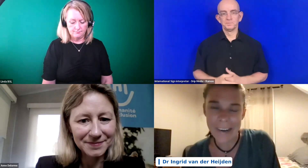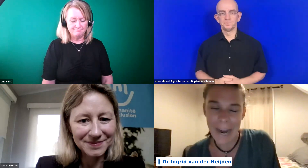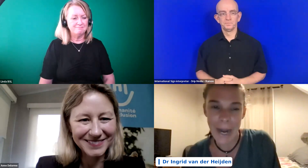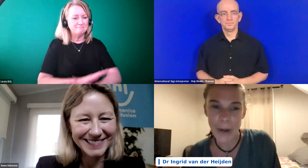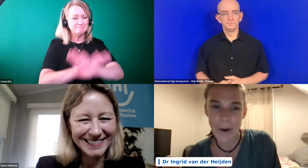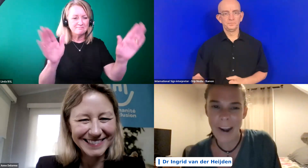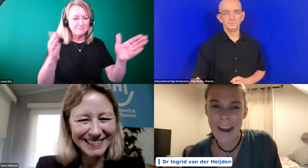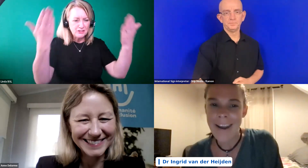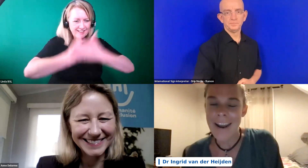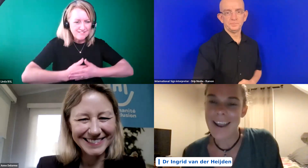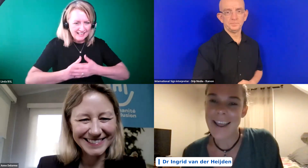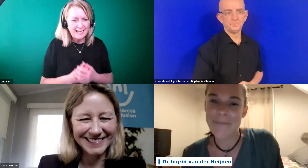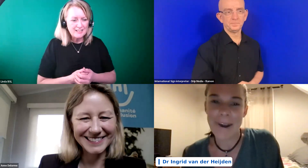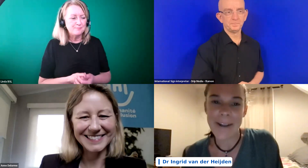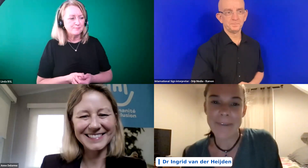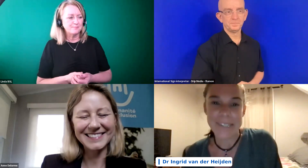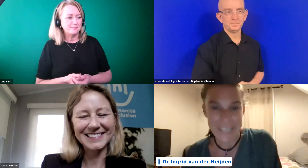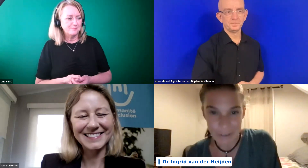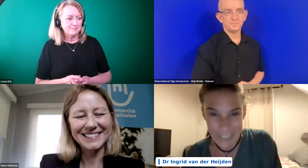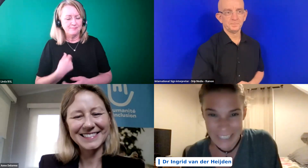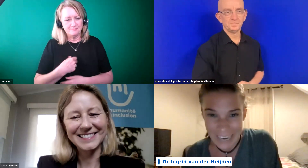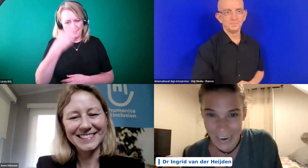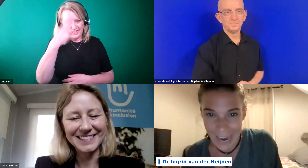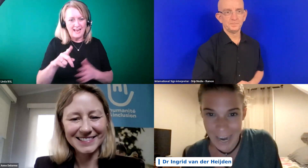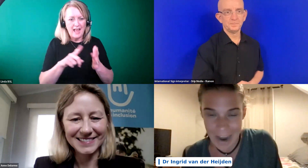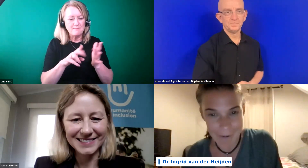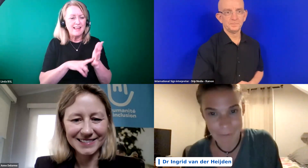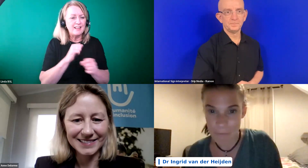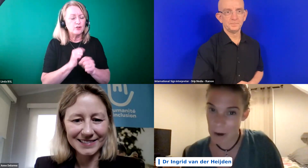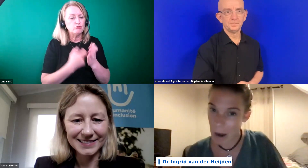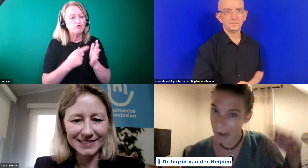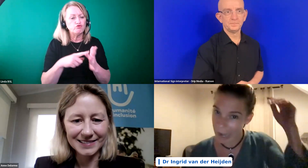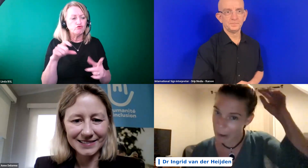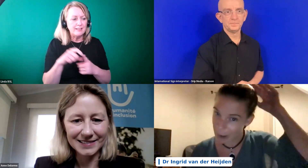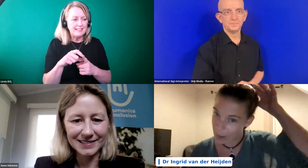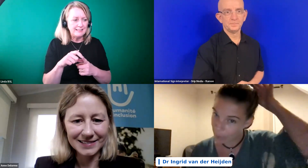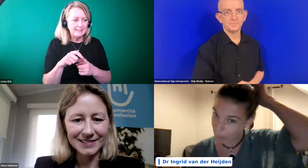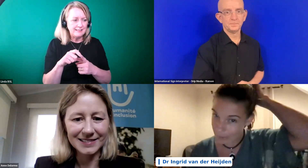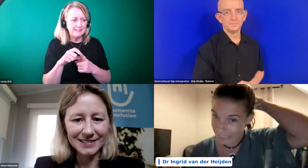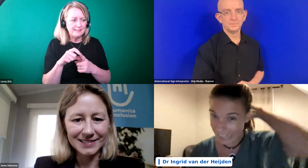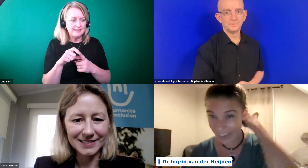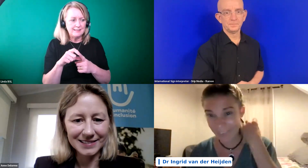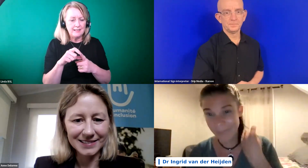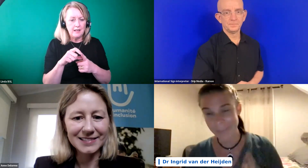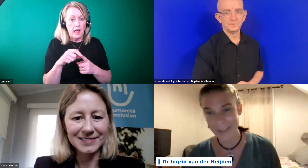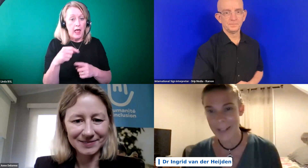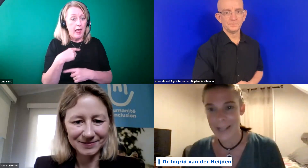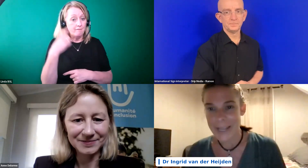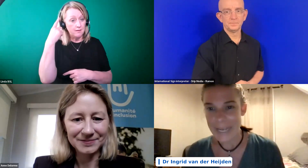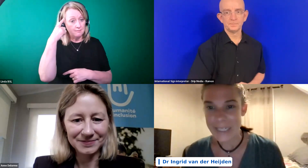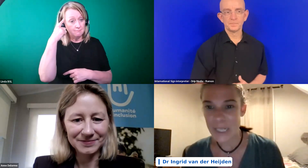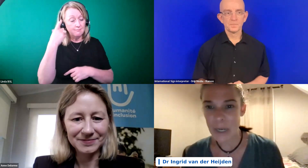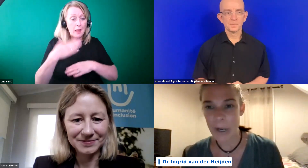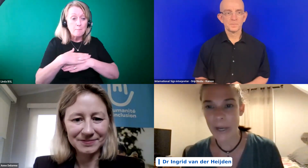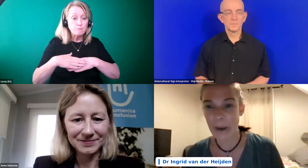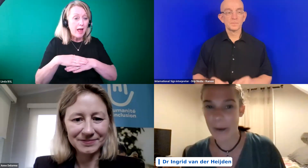Bonsoir, hello. My name is Ingrid. I have brown hair in a ponytail